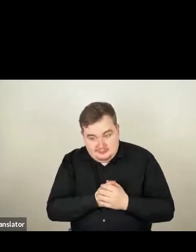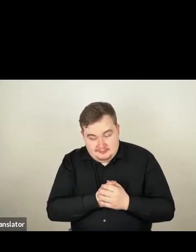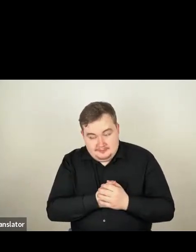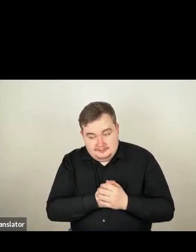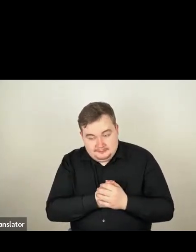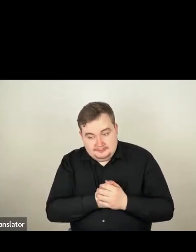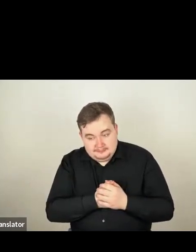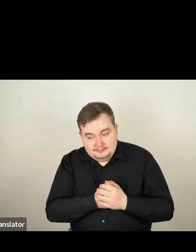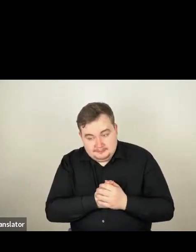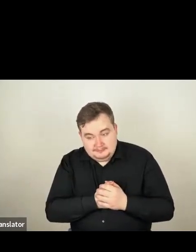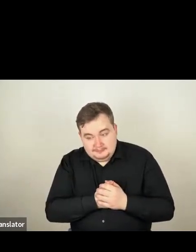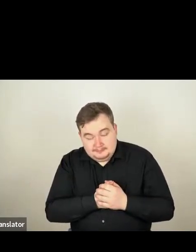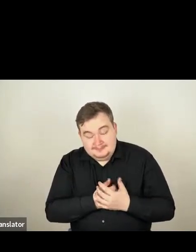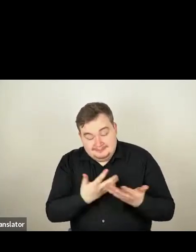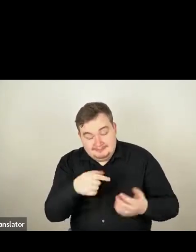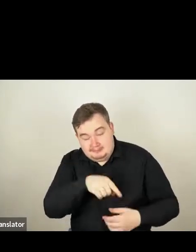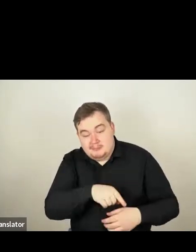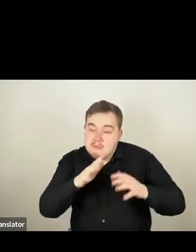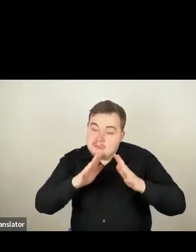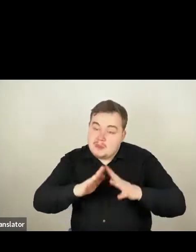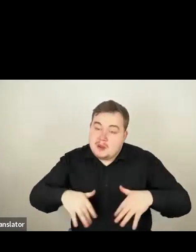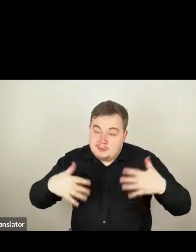made a difference and got lots of women